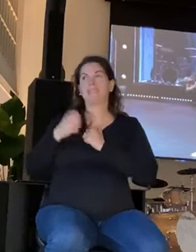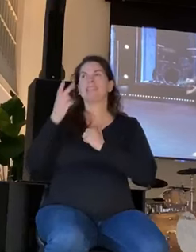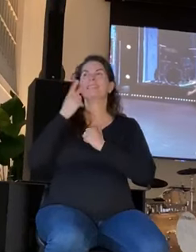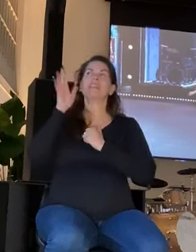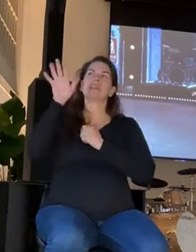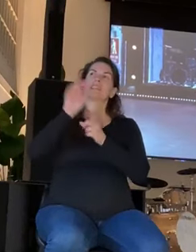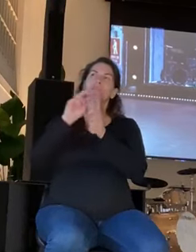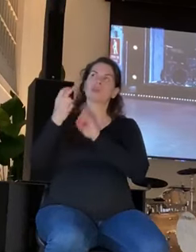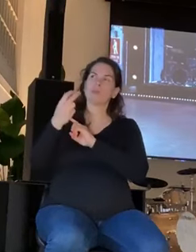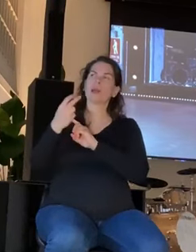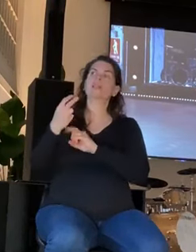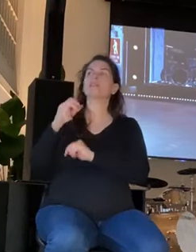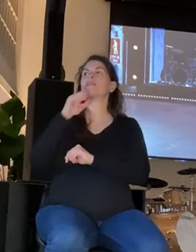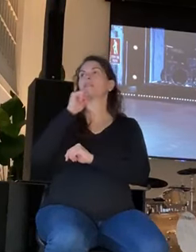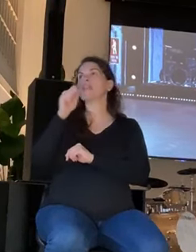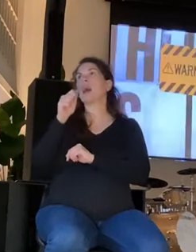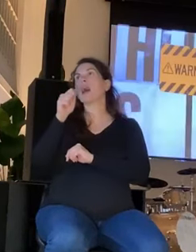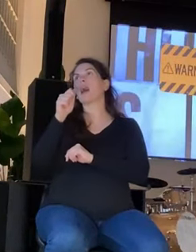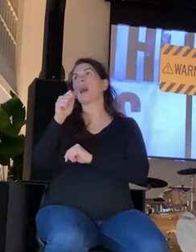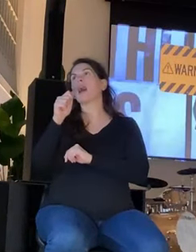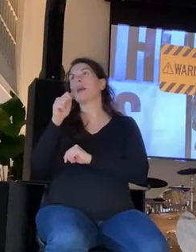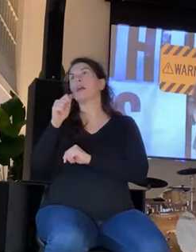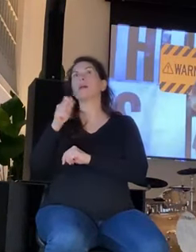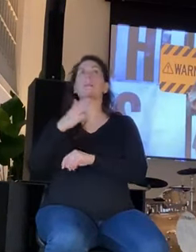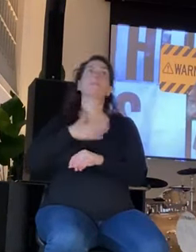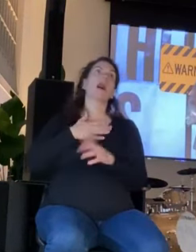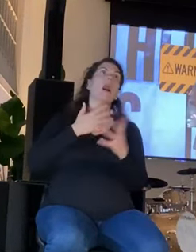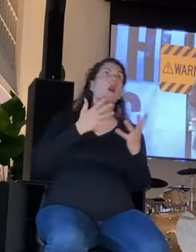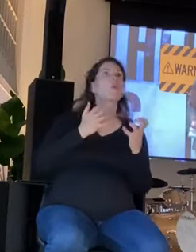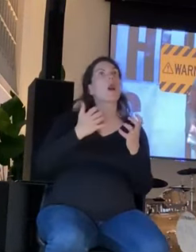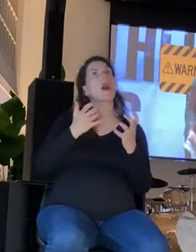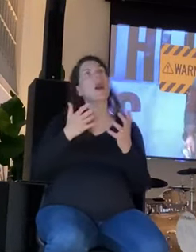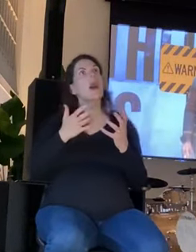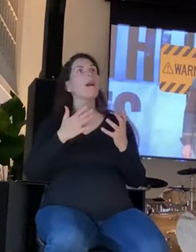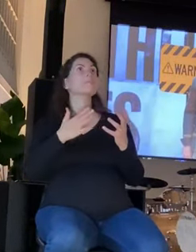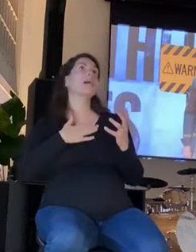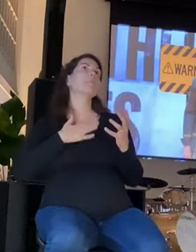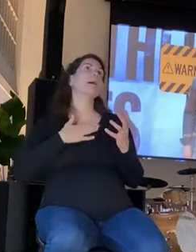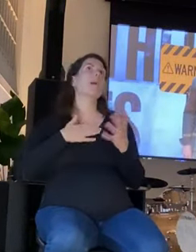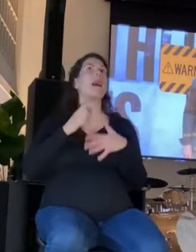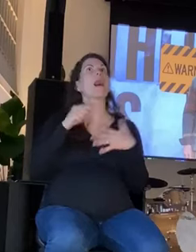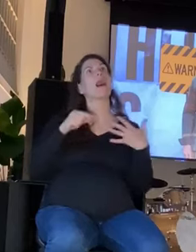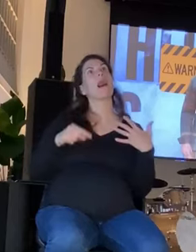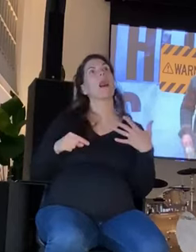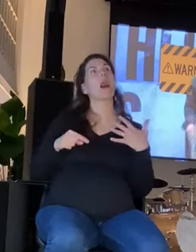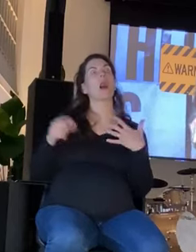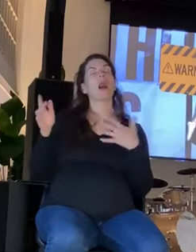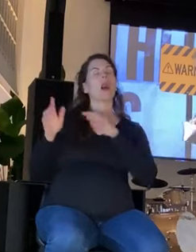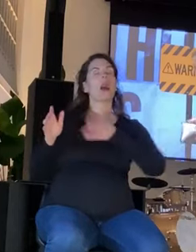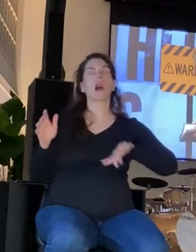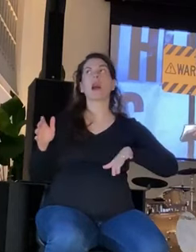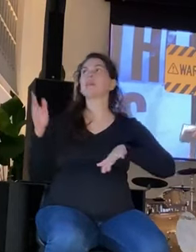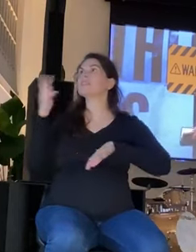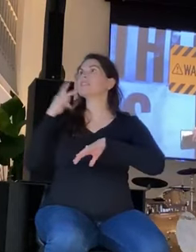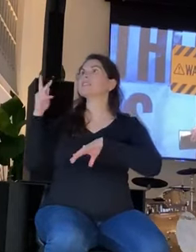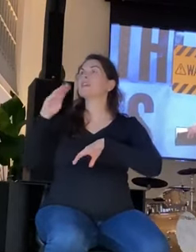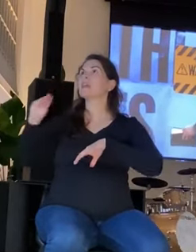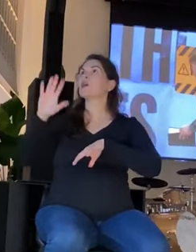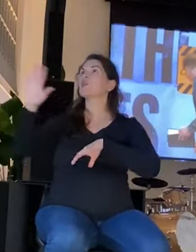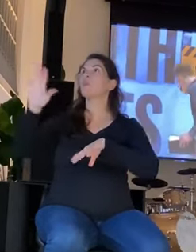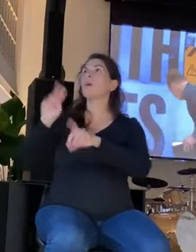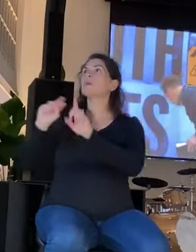His perspective, not just from your own wants and desires, but from His perspective. His wisdom is